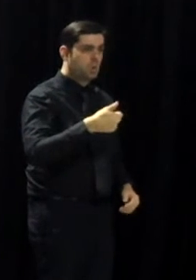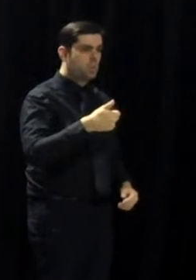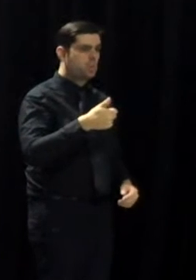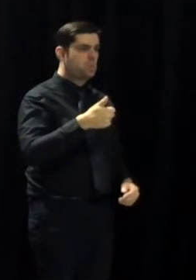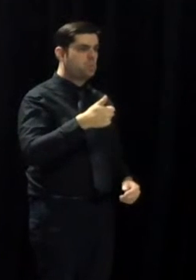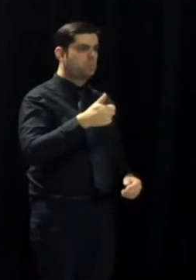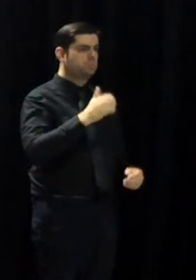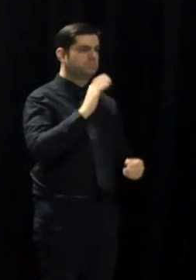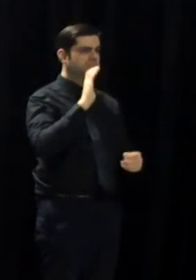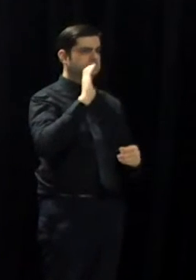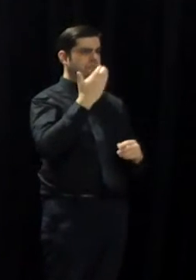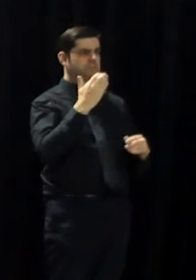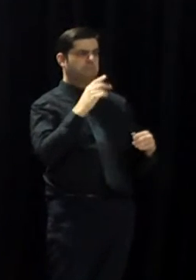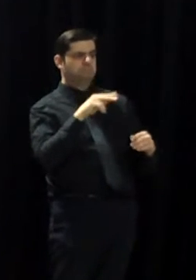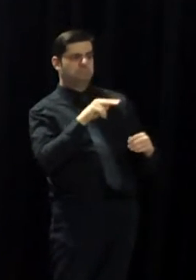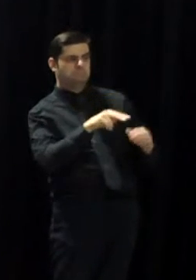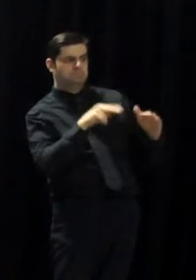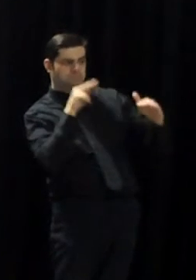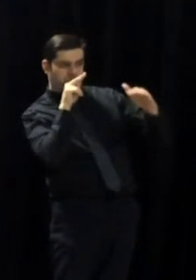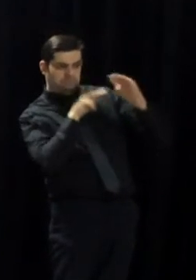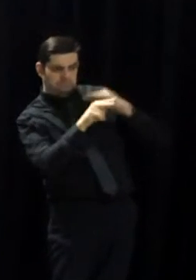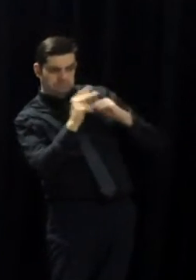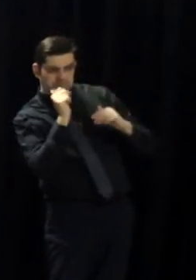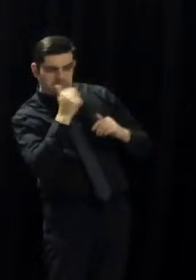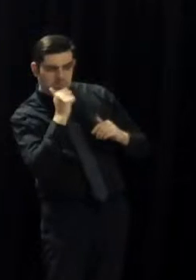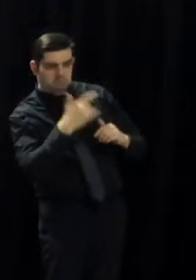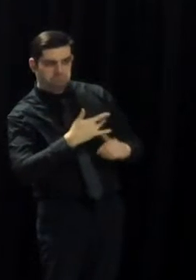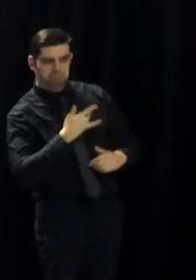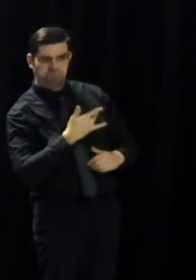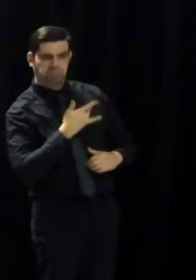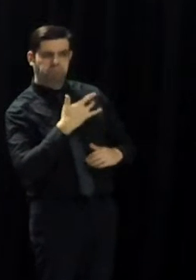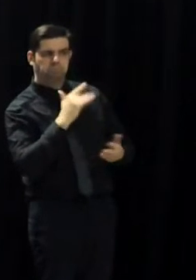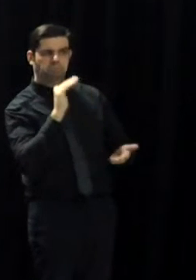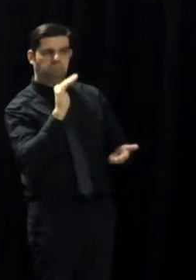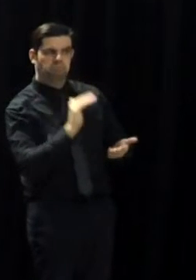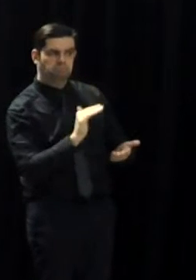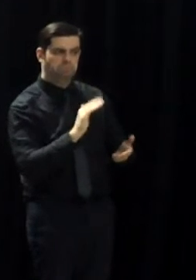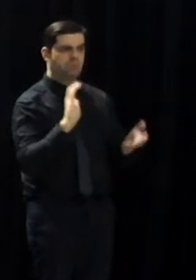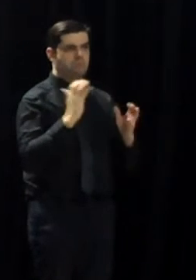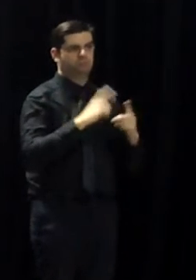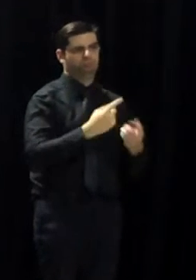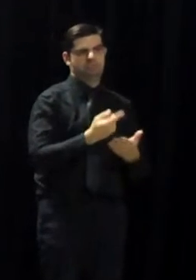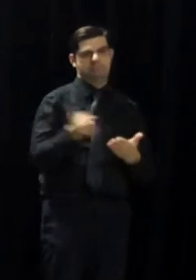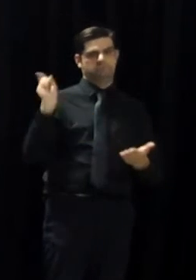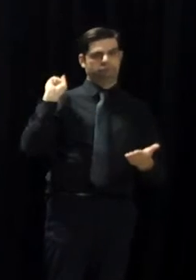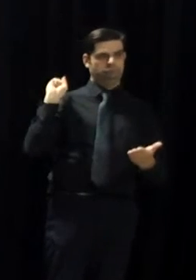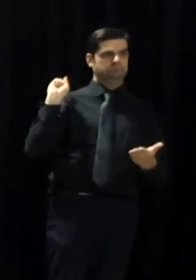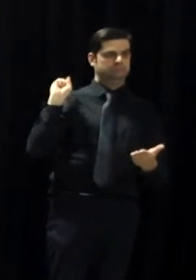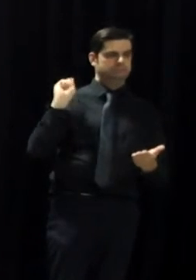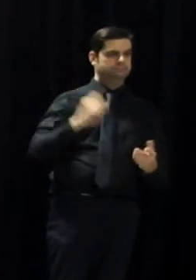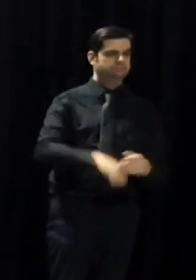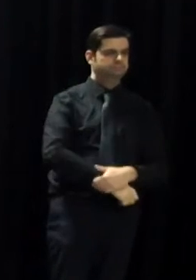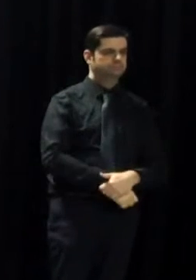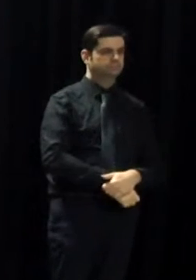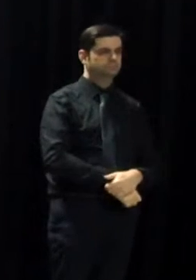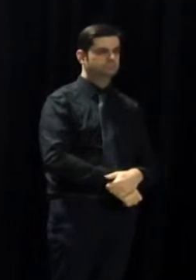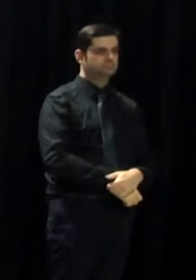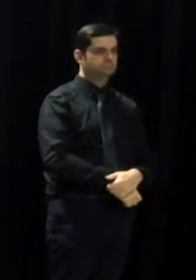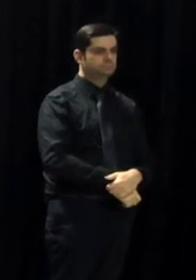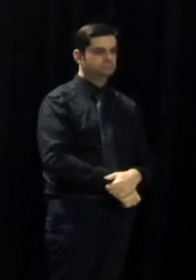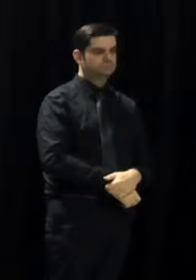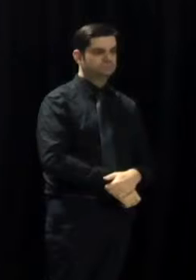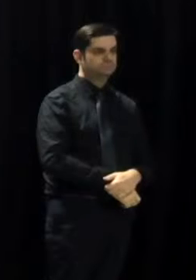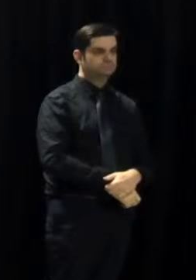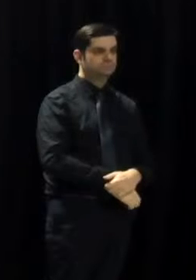going in the right direction, but there's still a lot that can go wrong over the next few weeks. And even where we